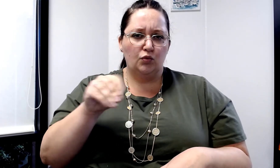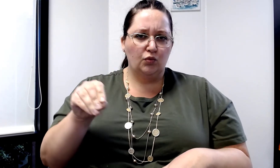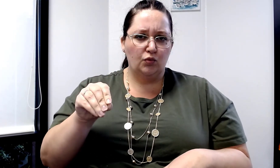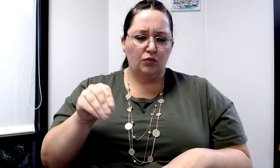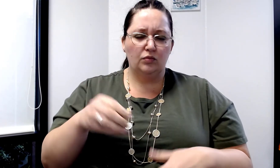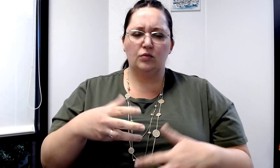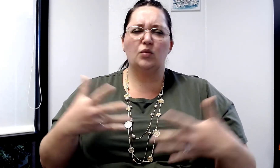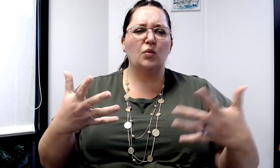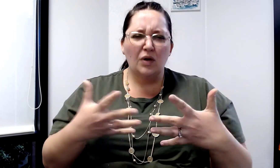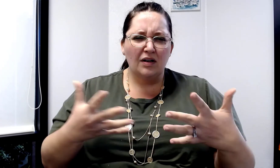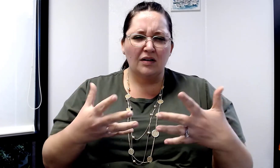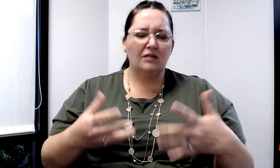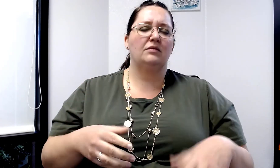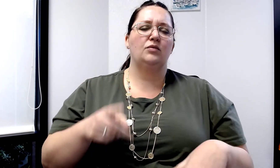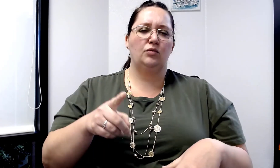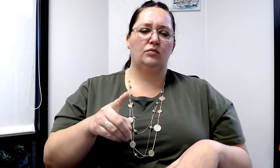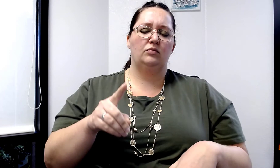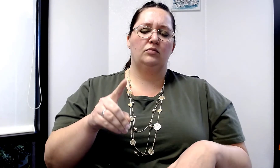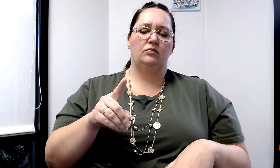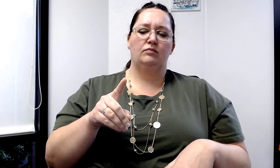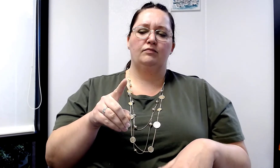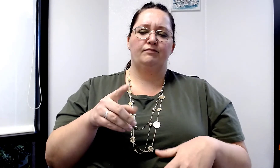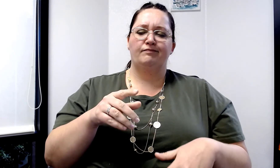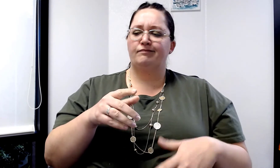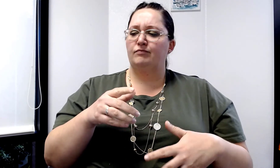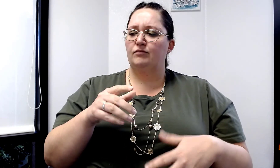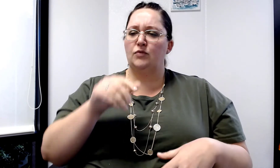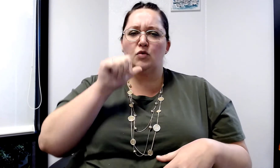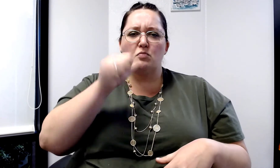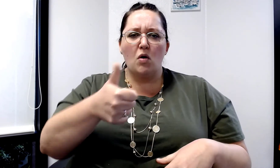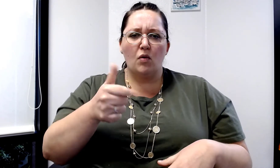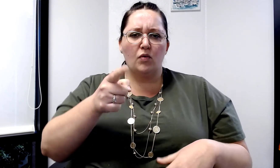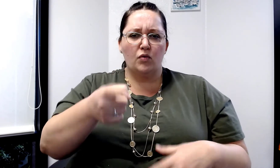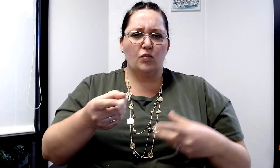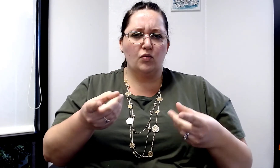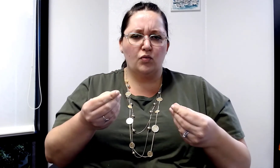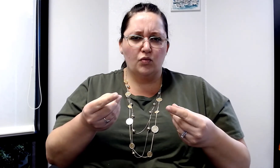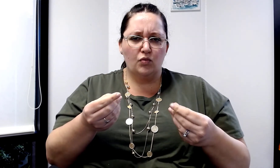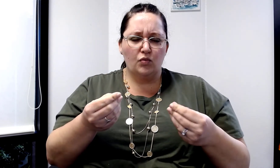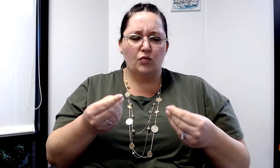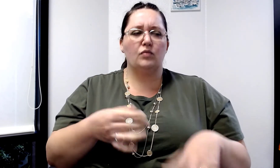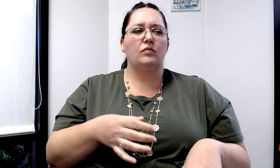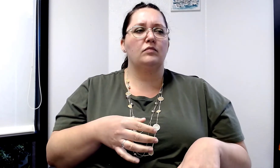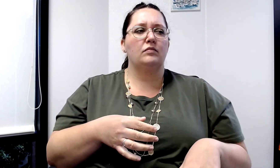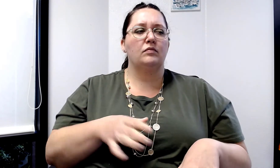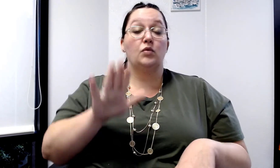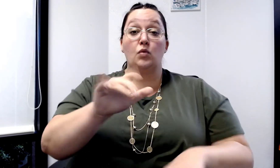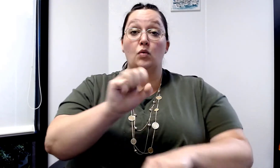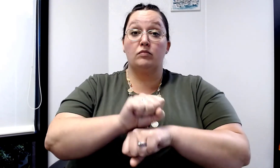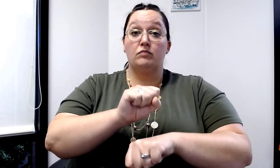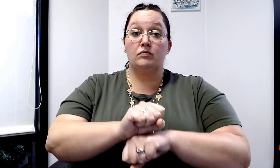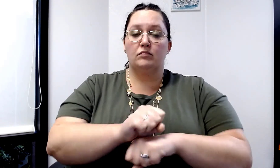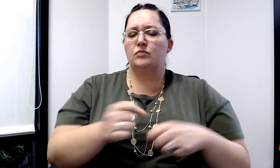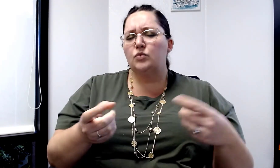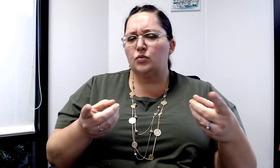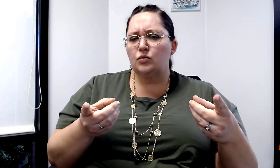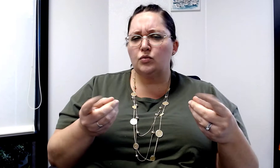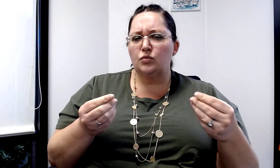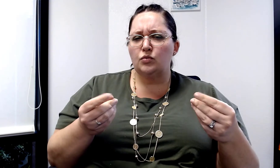doing? What do you do? What did you do? Tomorrow, what are you doing? For work,